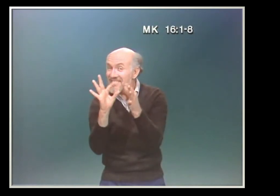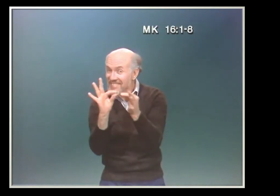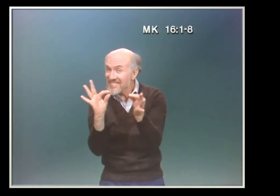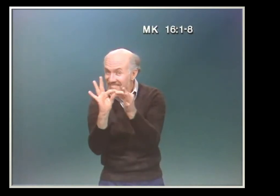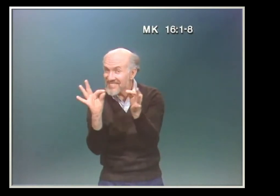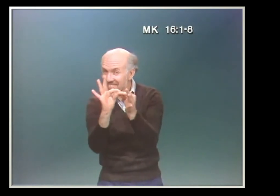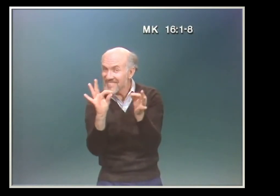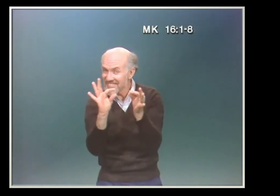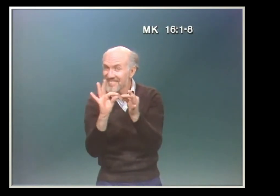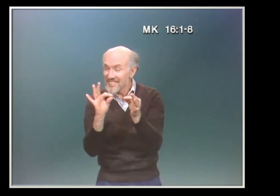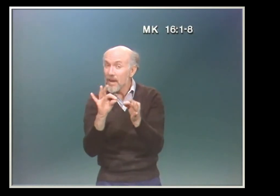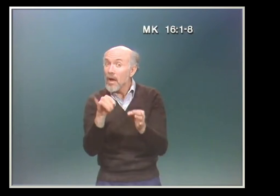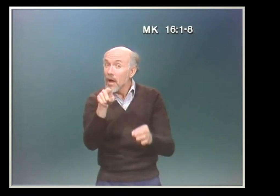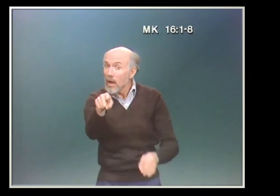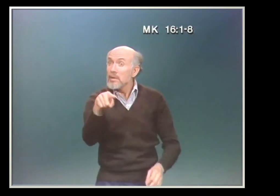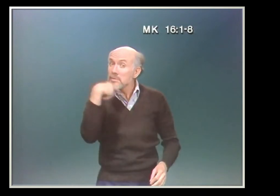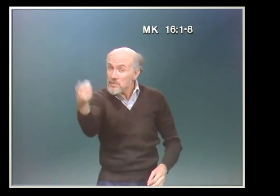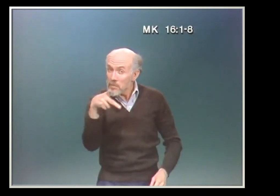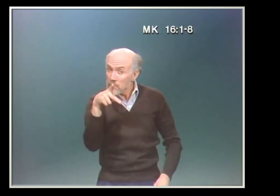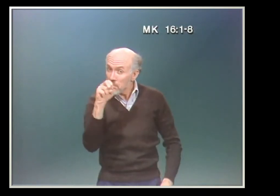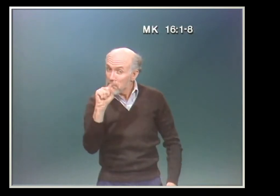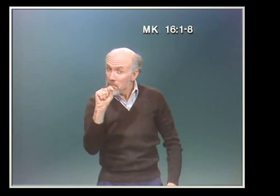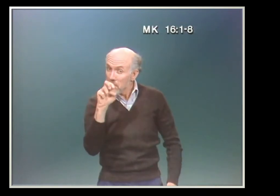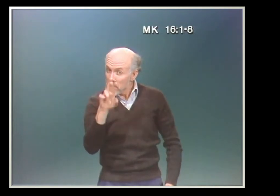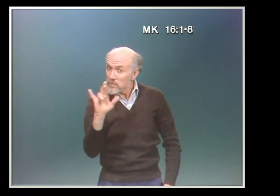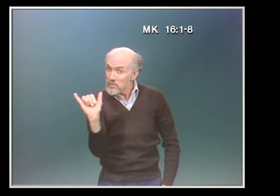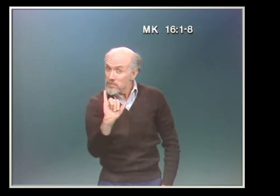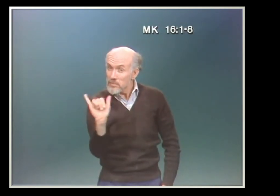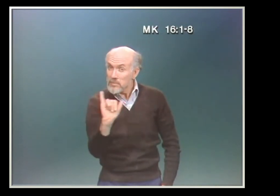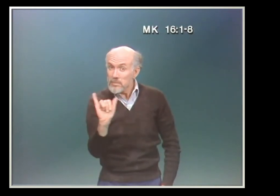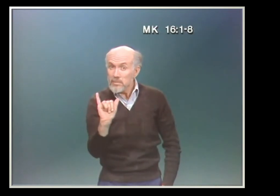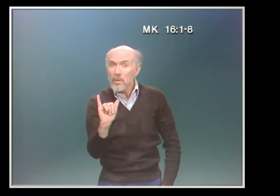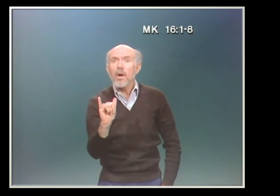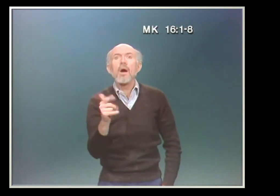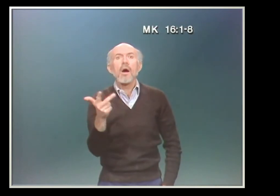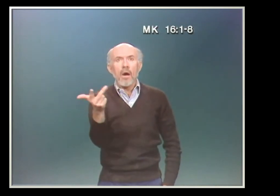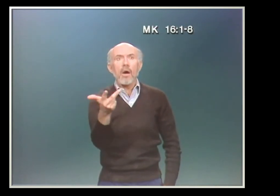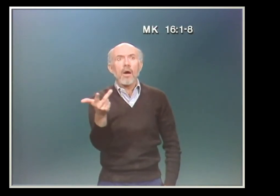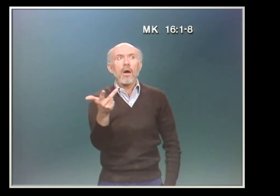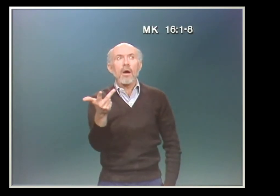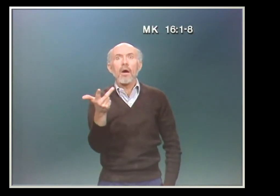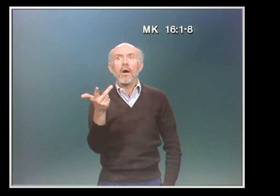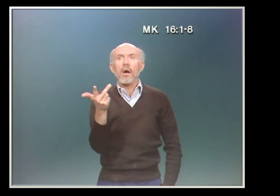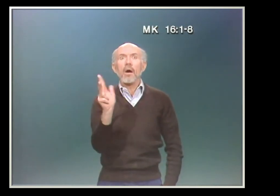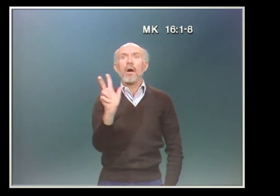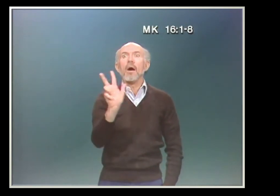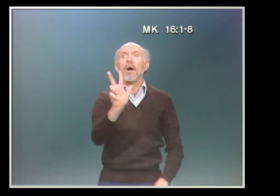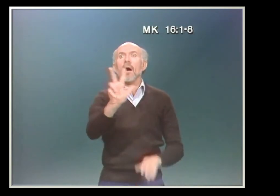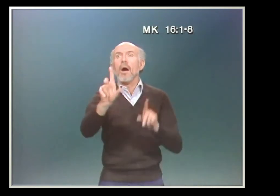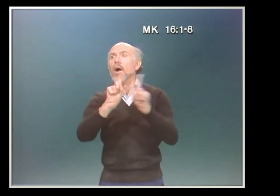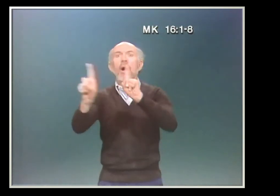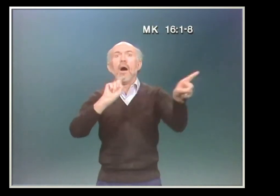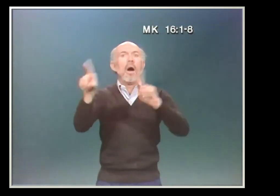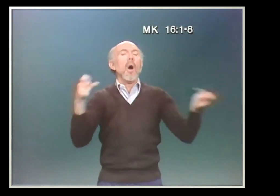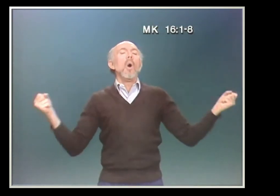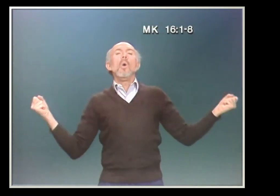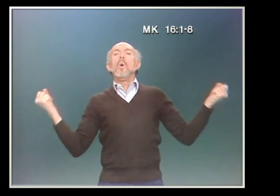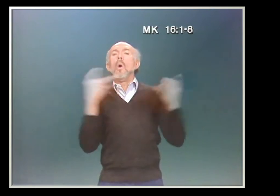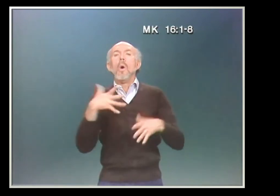followers, or be sure and tell Peter. Tell them Jesus is going to Galilee and will be there before you come. You will